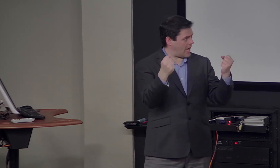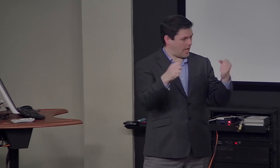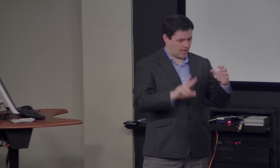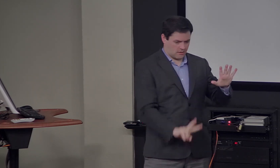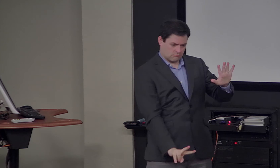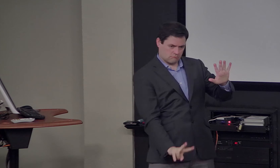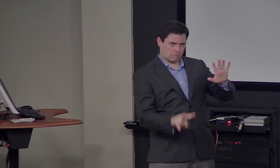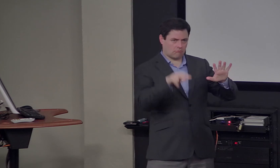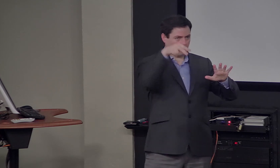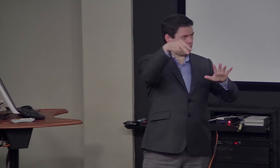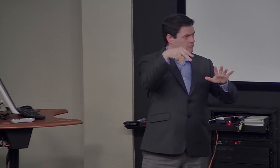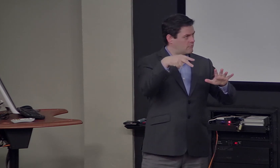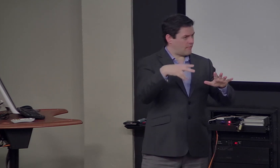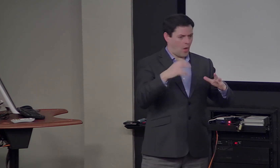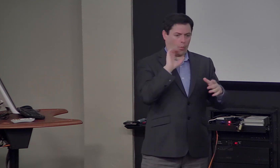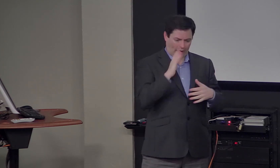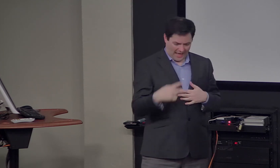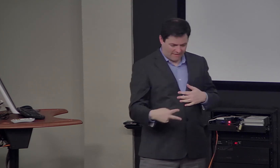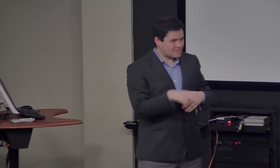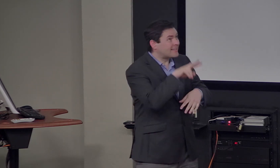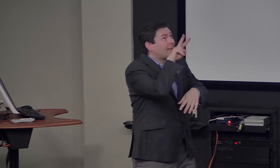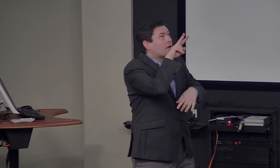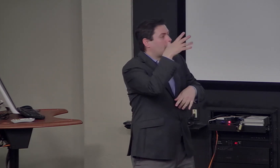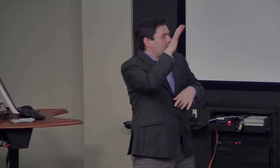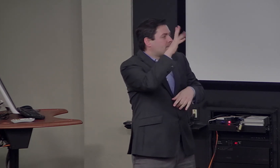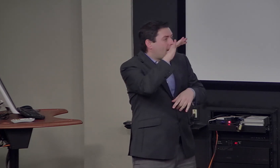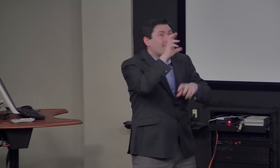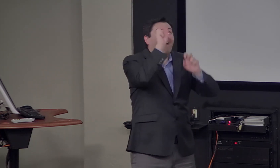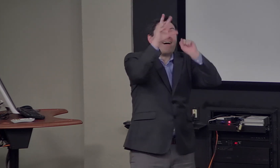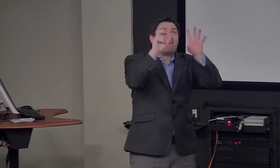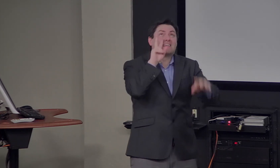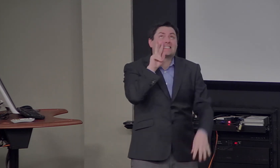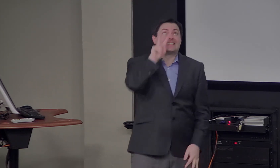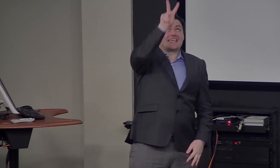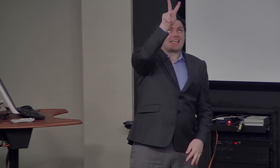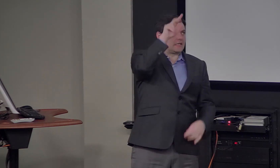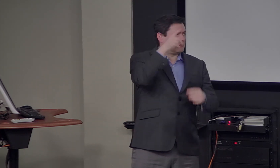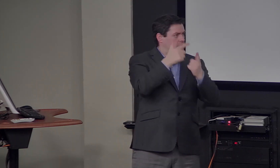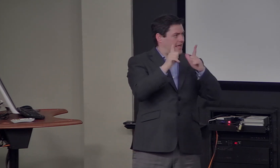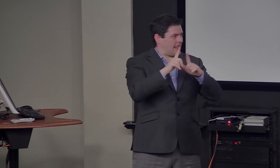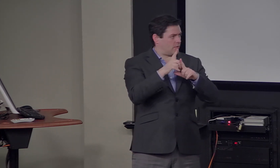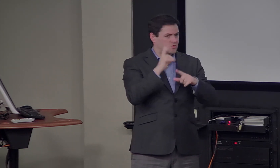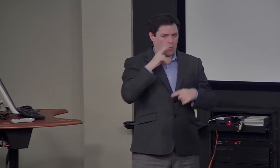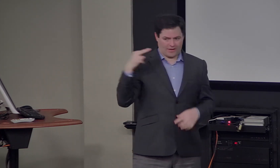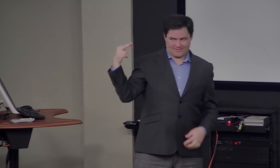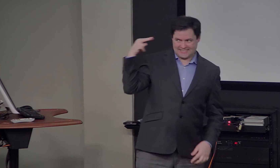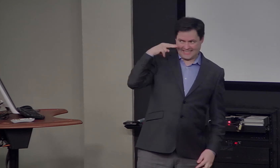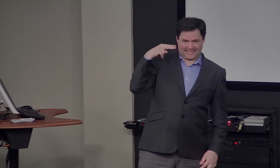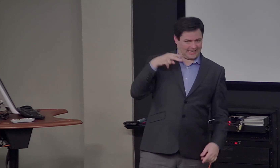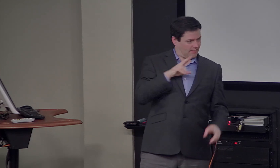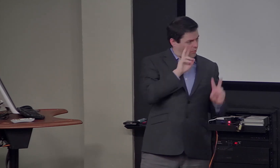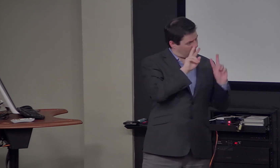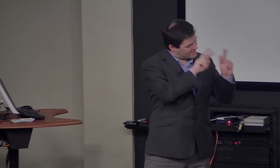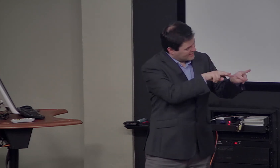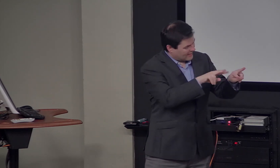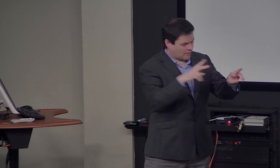language being a visual language have been able to perceive the language used in their environment by their parents. They've been able to see it used